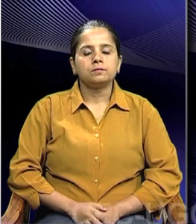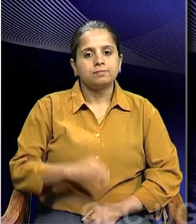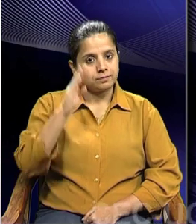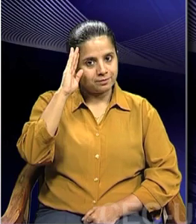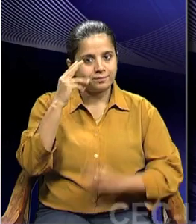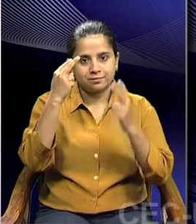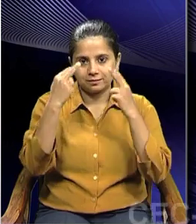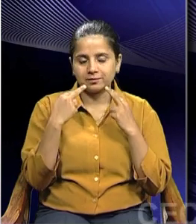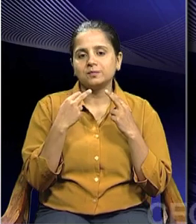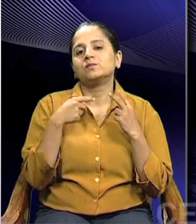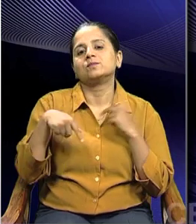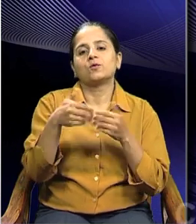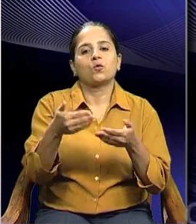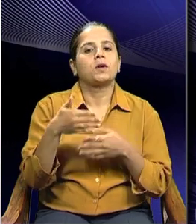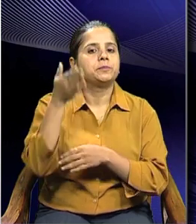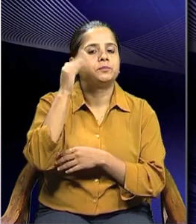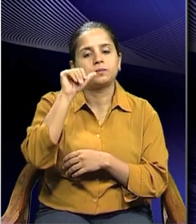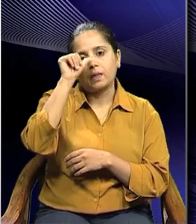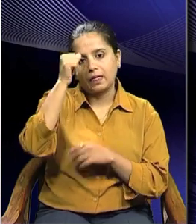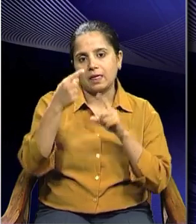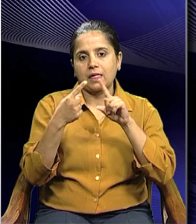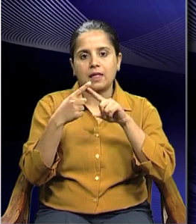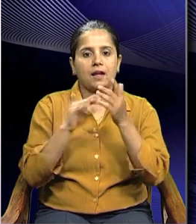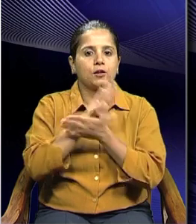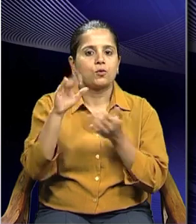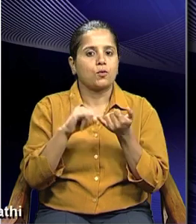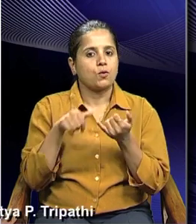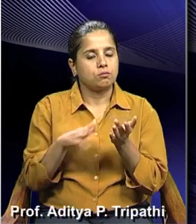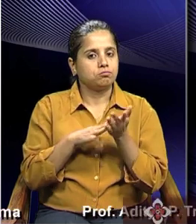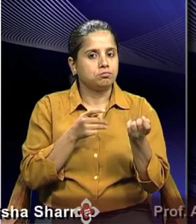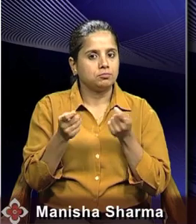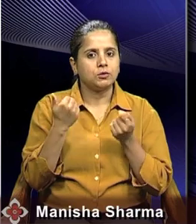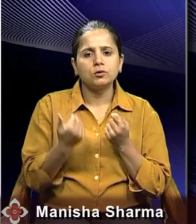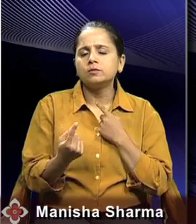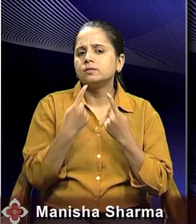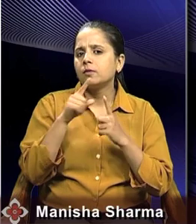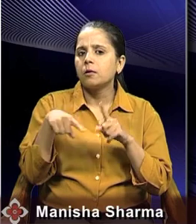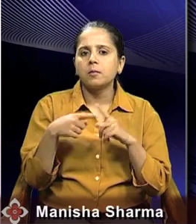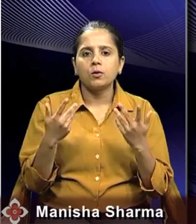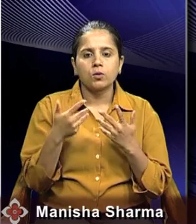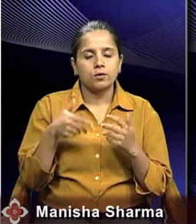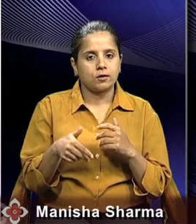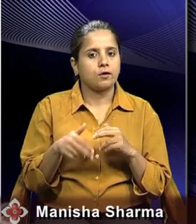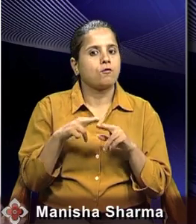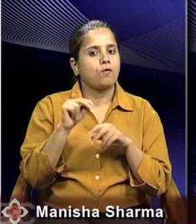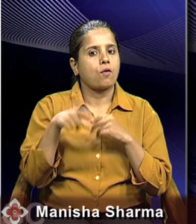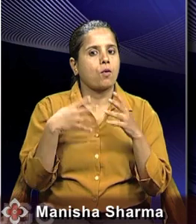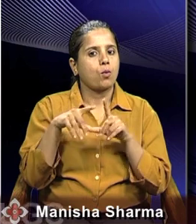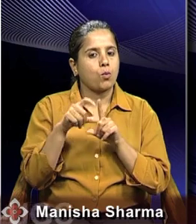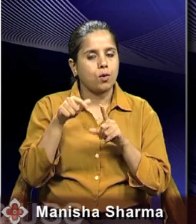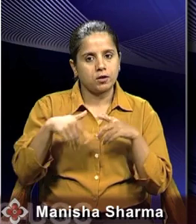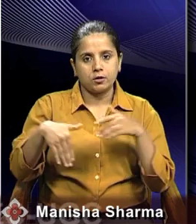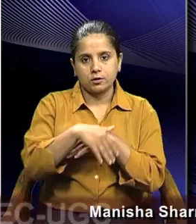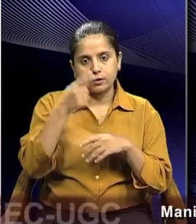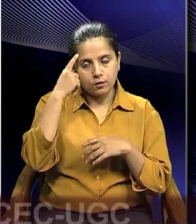Hello viewers, welcome to our lecture series on Indian ethos in management, and today we are going to talk about forward engineering for strategic